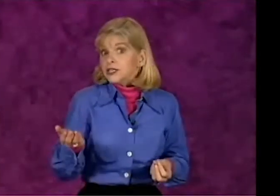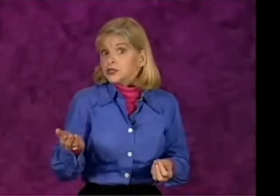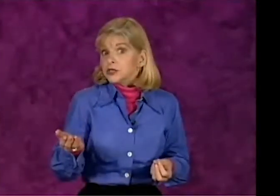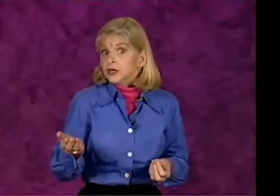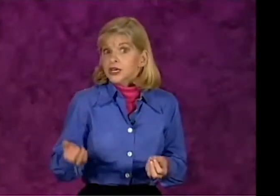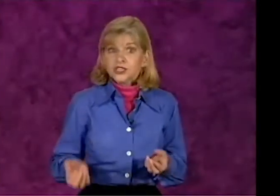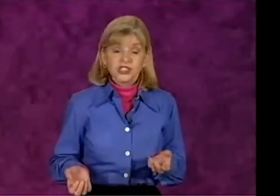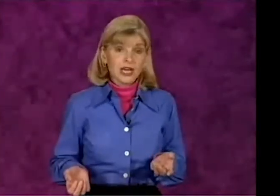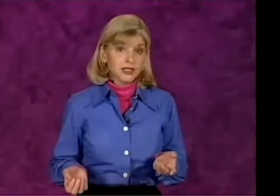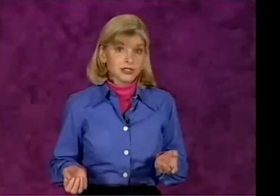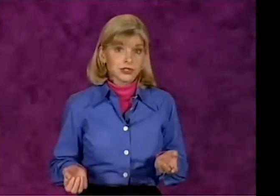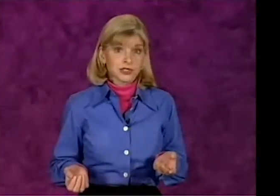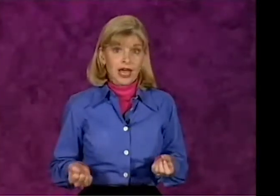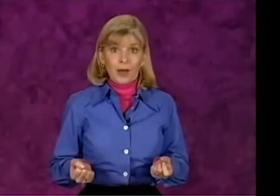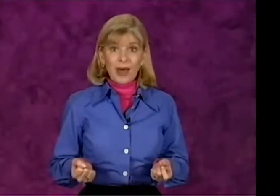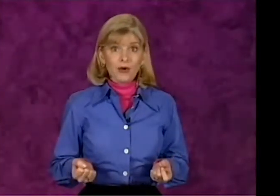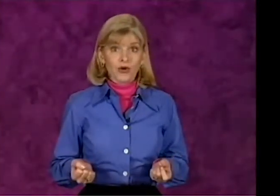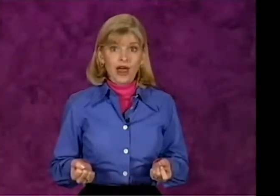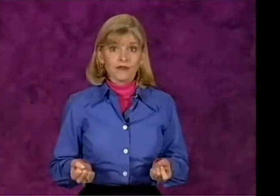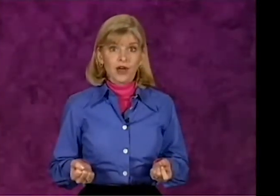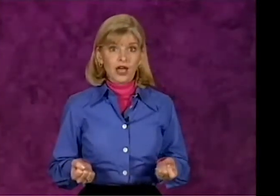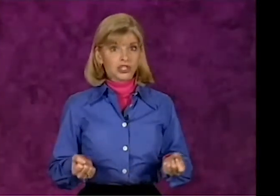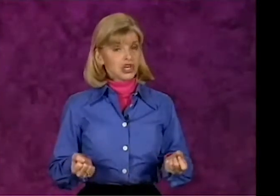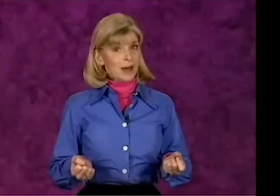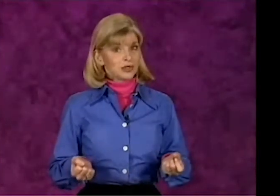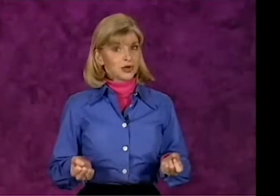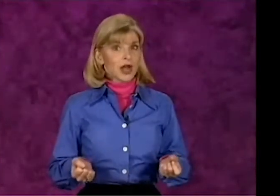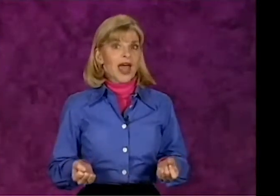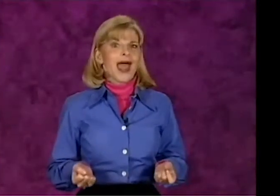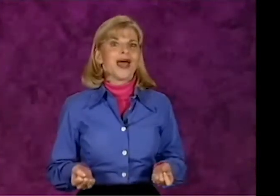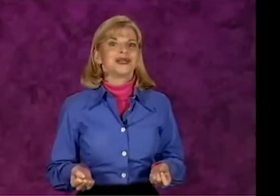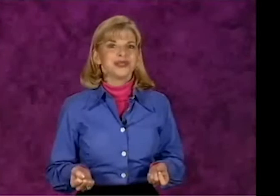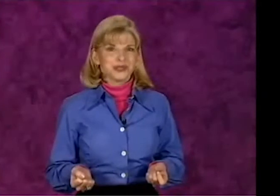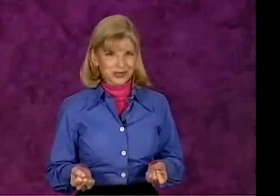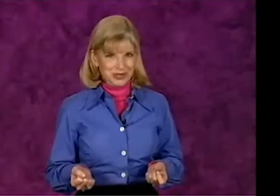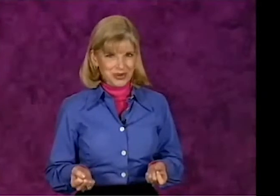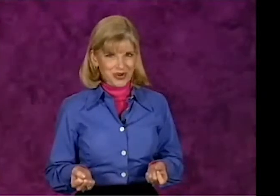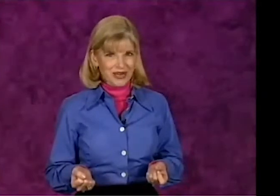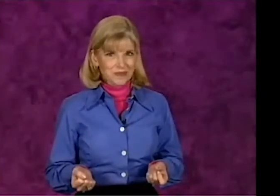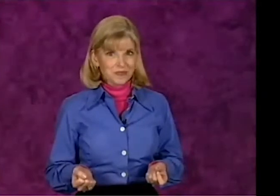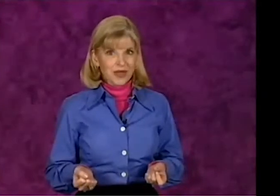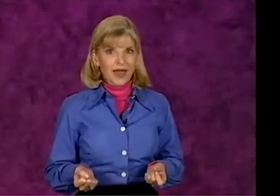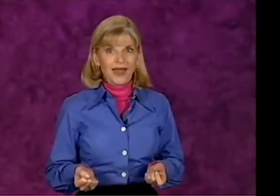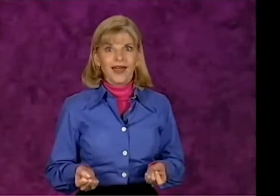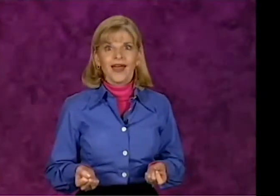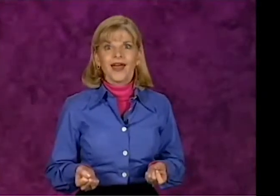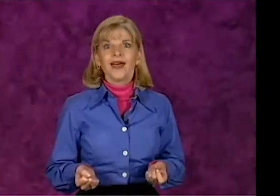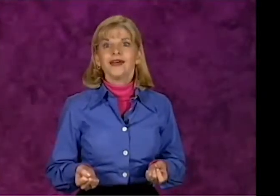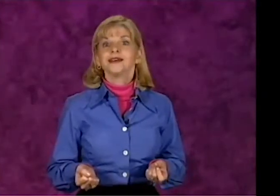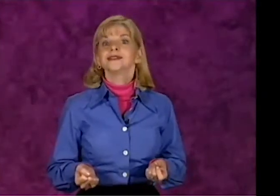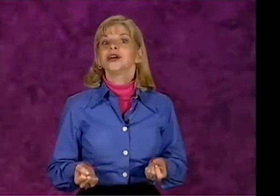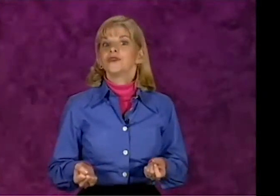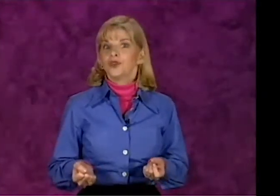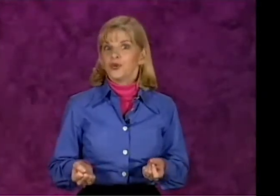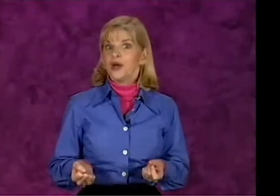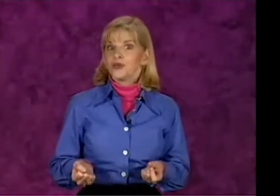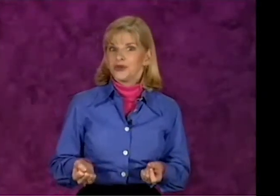list, sentence, paragraph, chapter, and story, and a few other